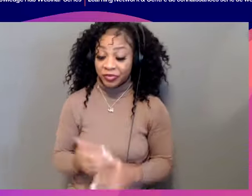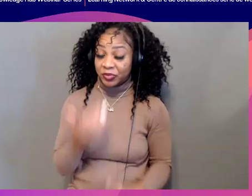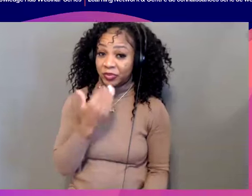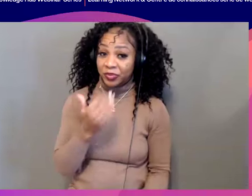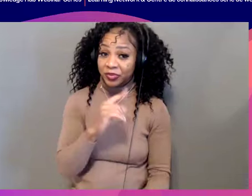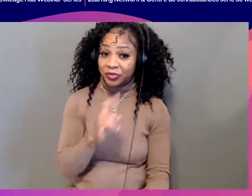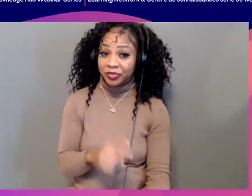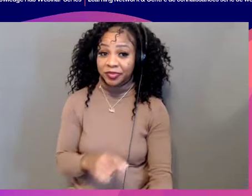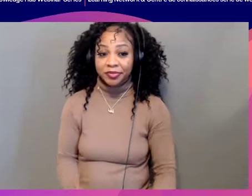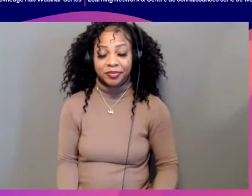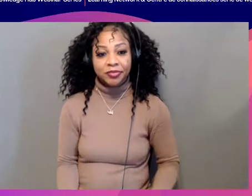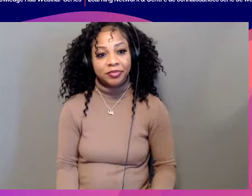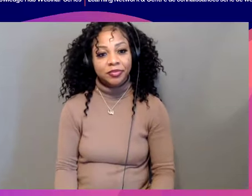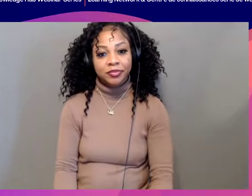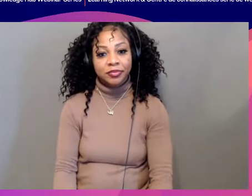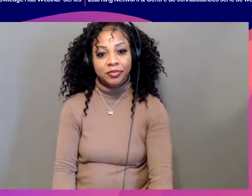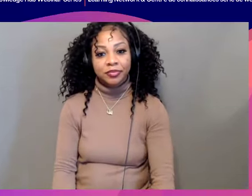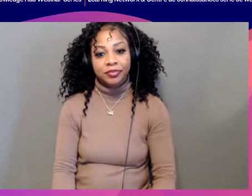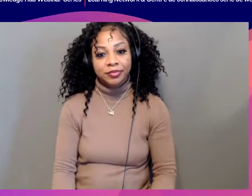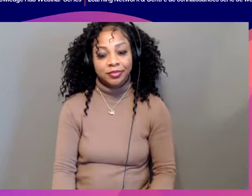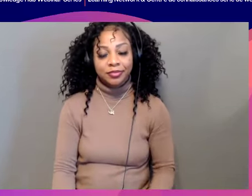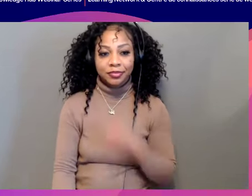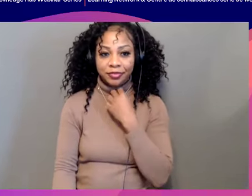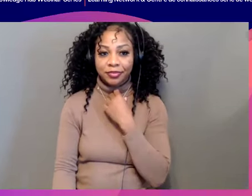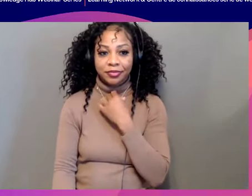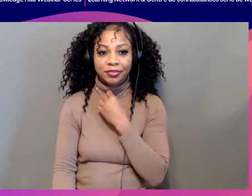question. So